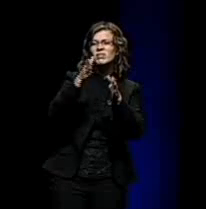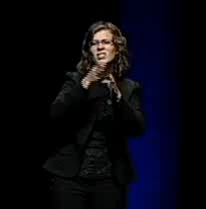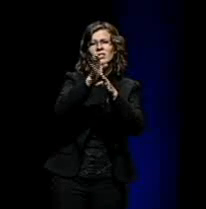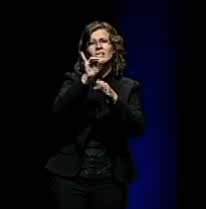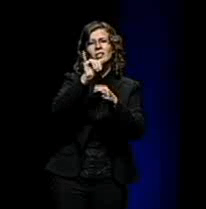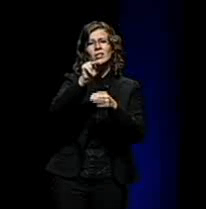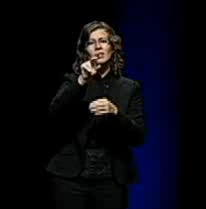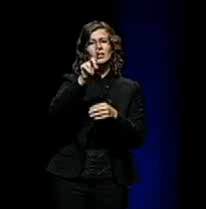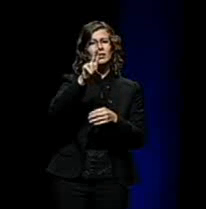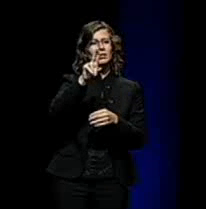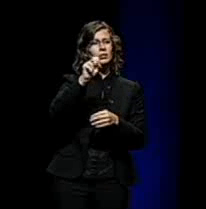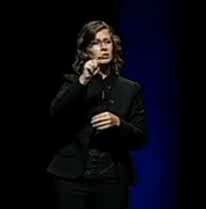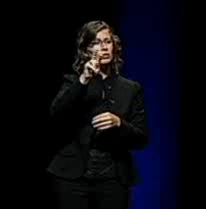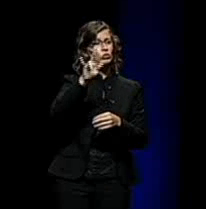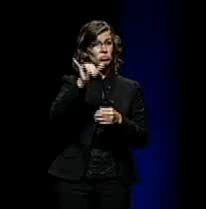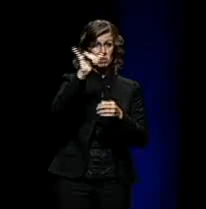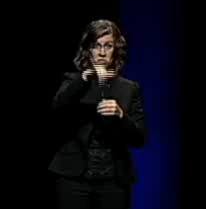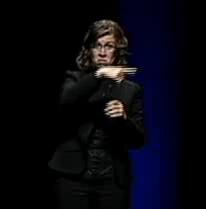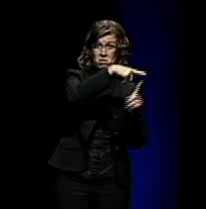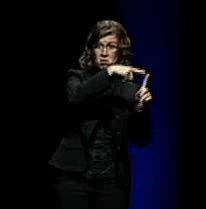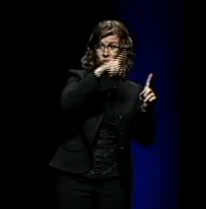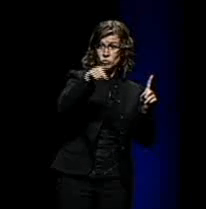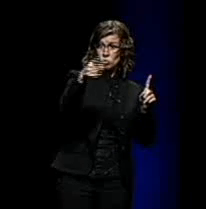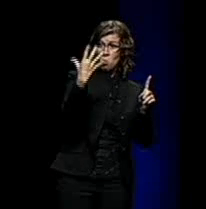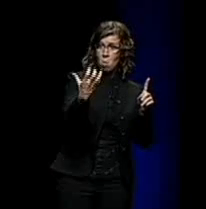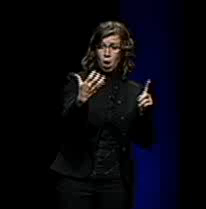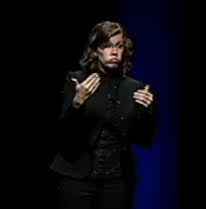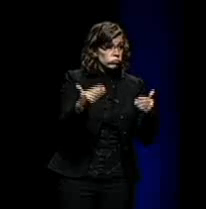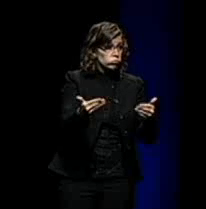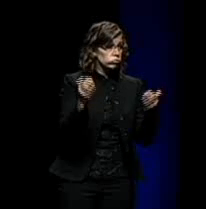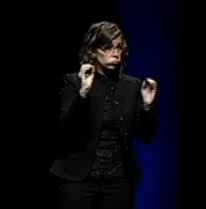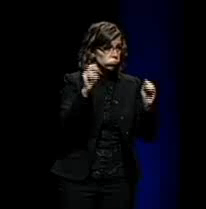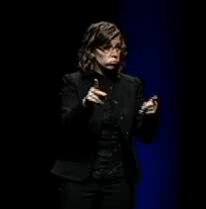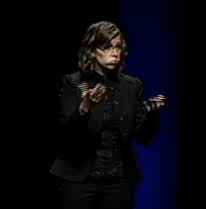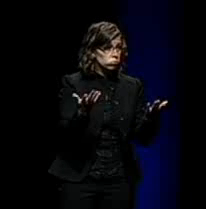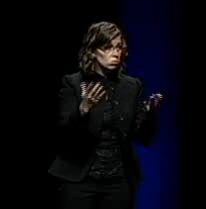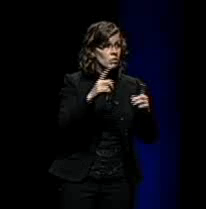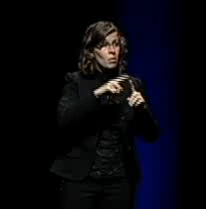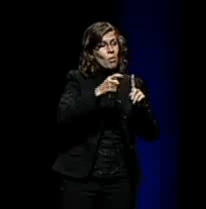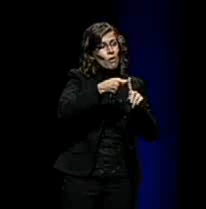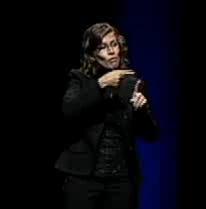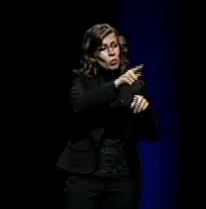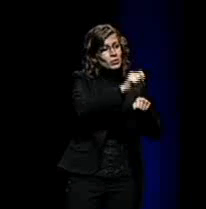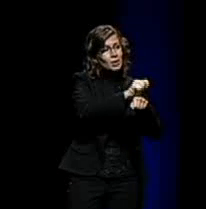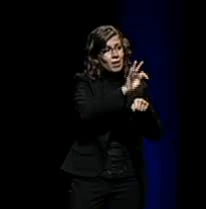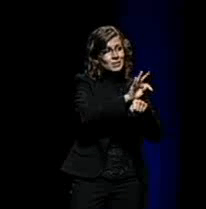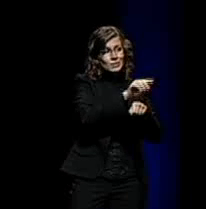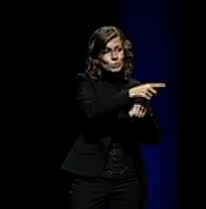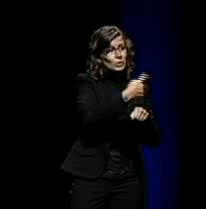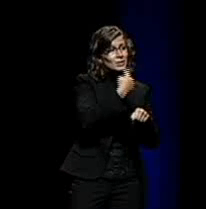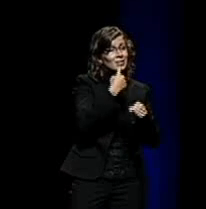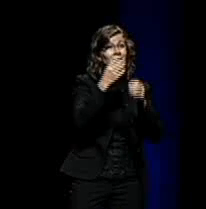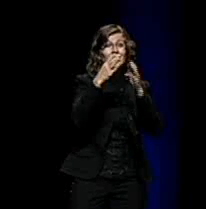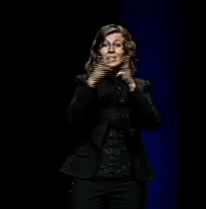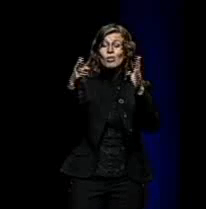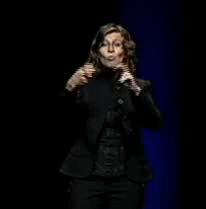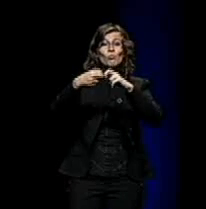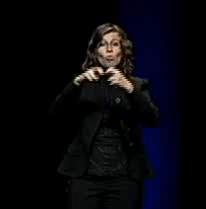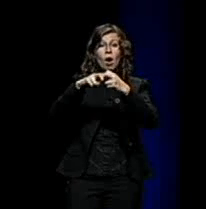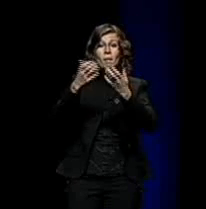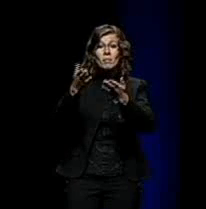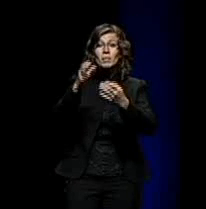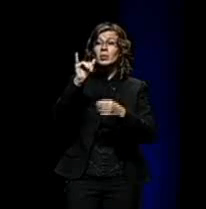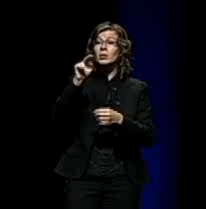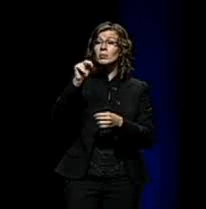make decisions. What I heard from the task force was that the problem you have today is that the industry doesn't know